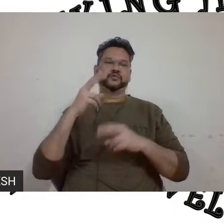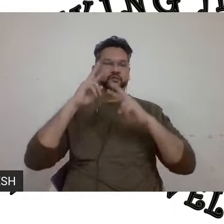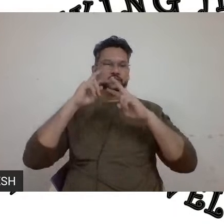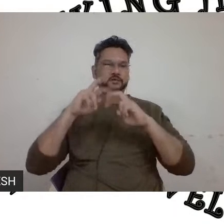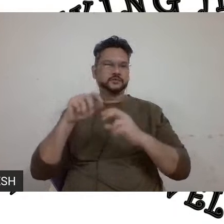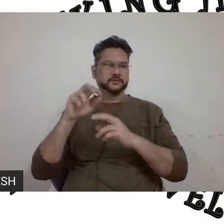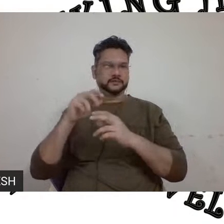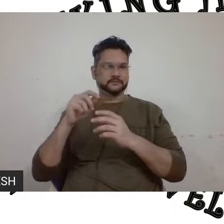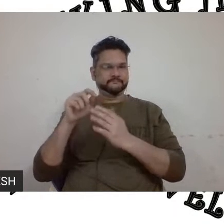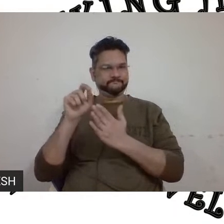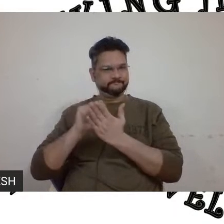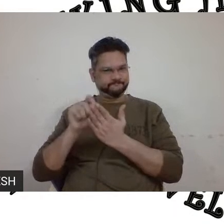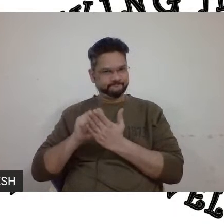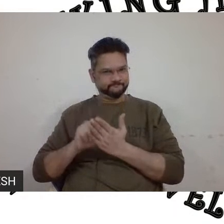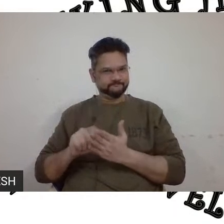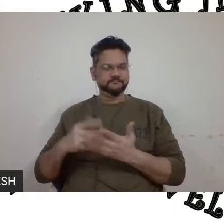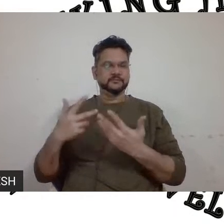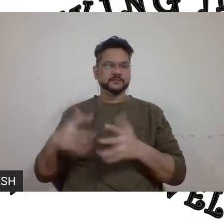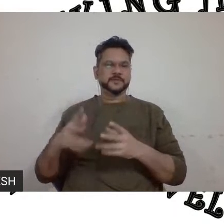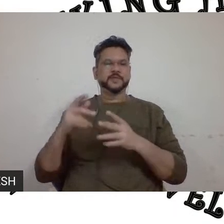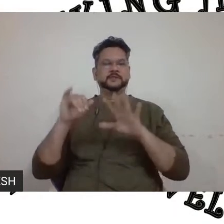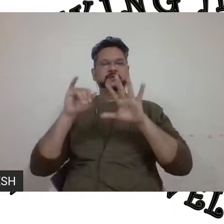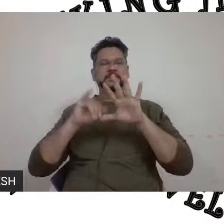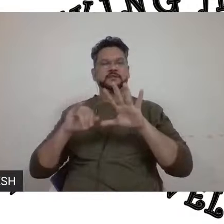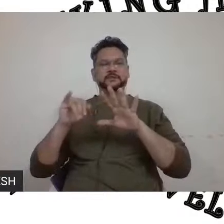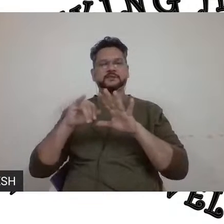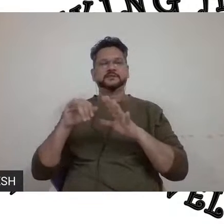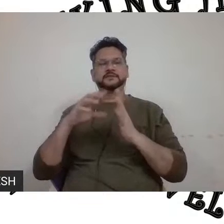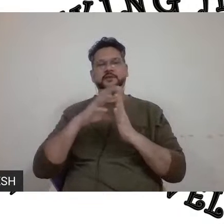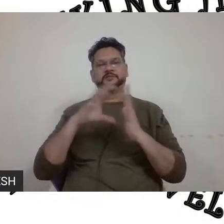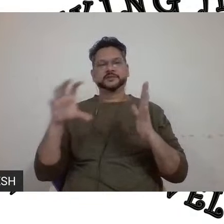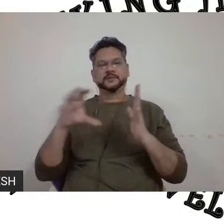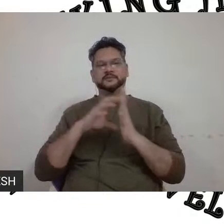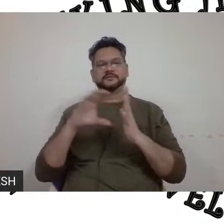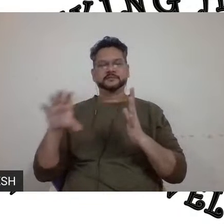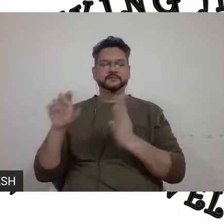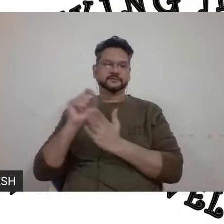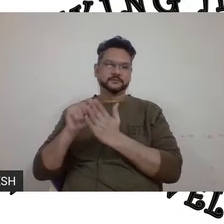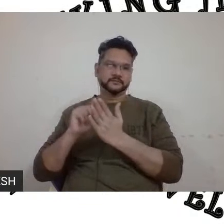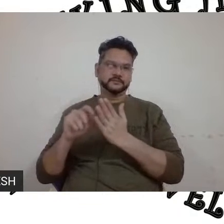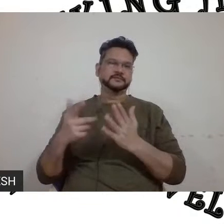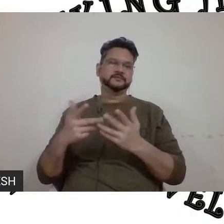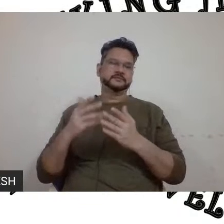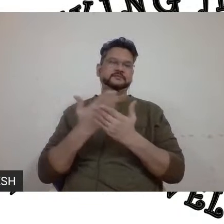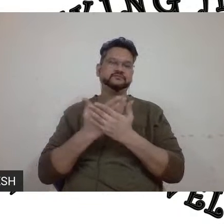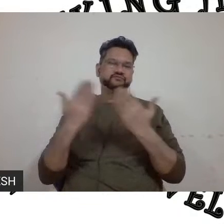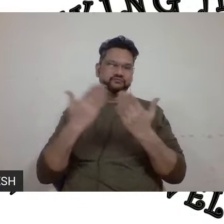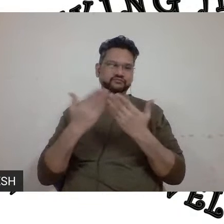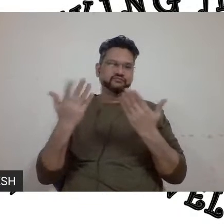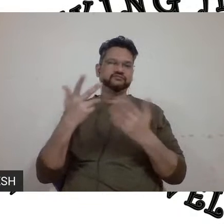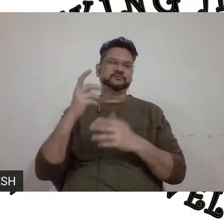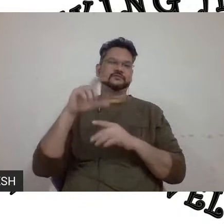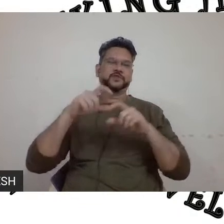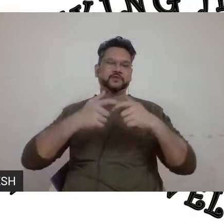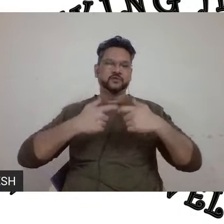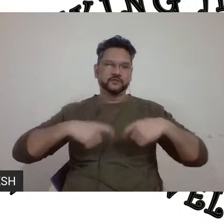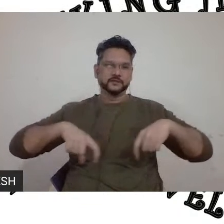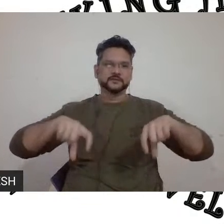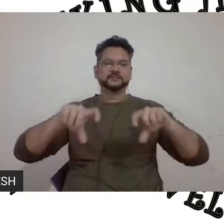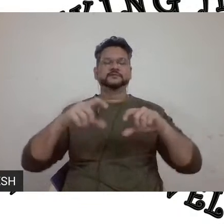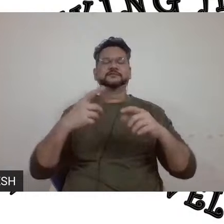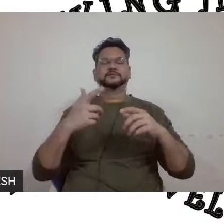6 abstract publication in edited books, research journal, conference, souvenir, magazine